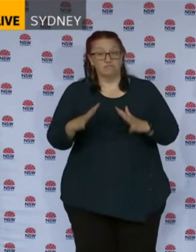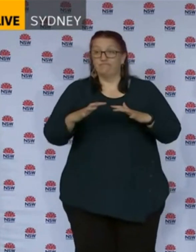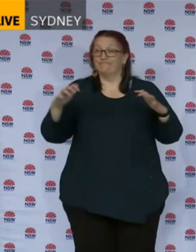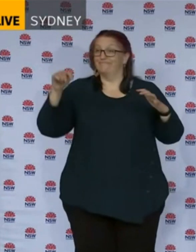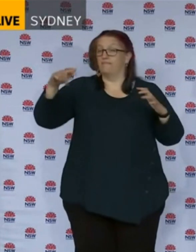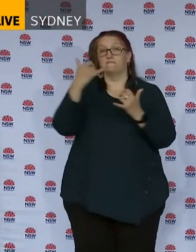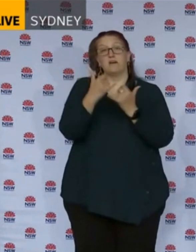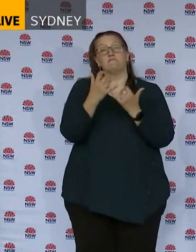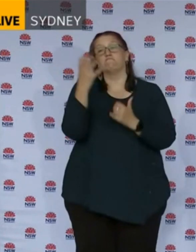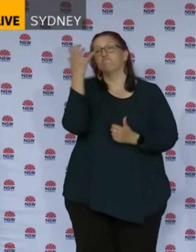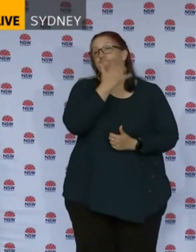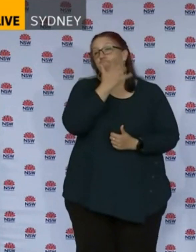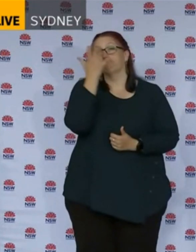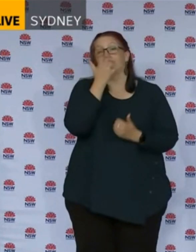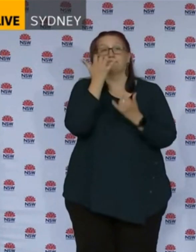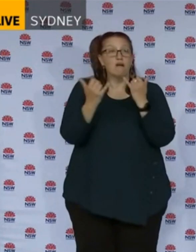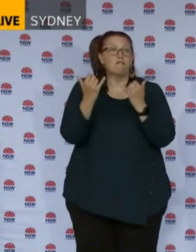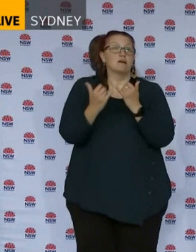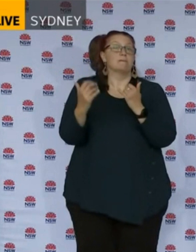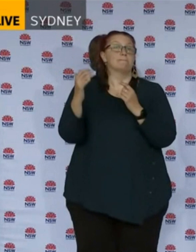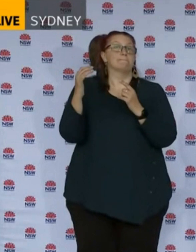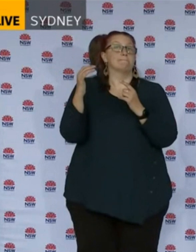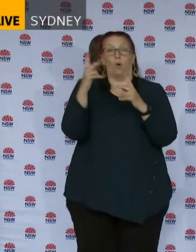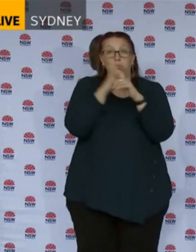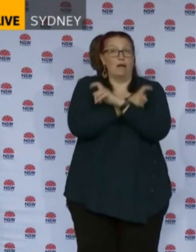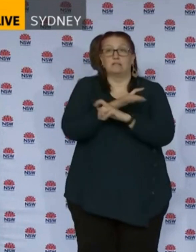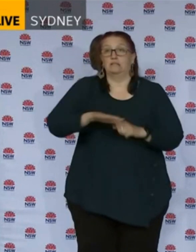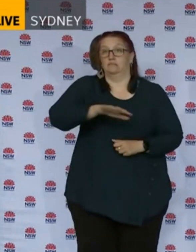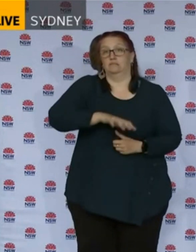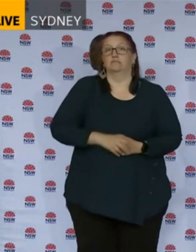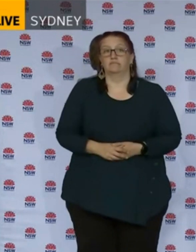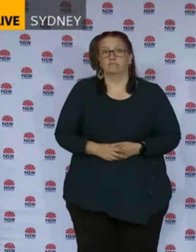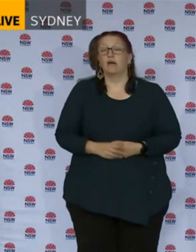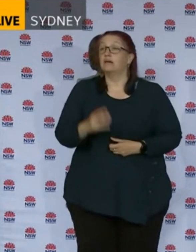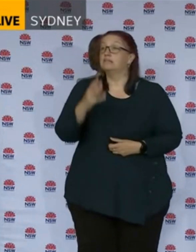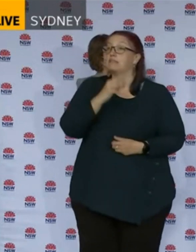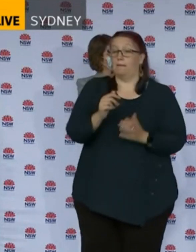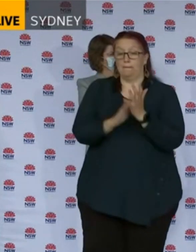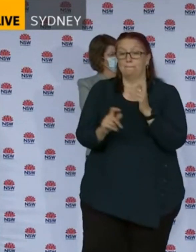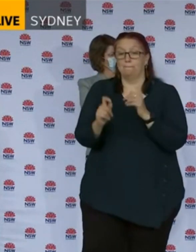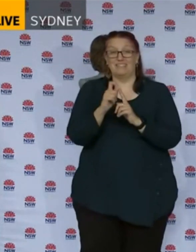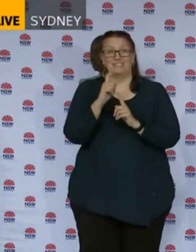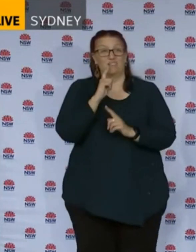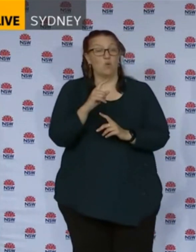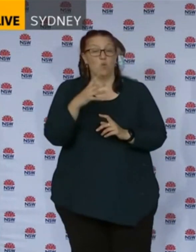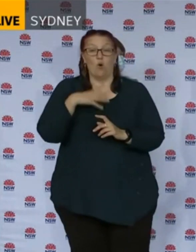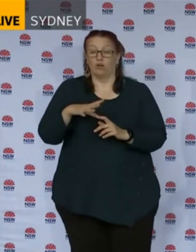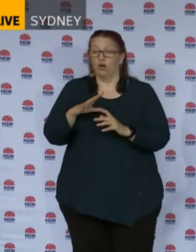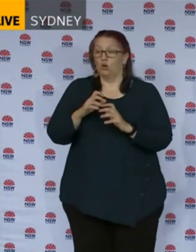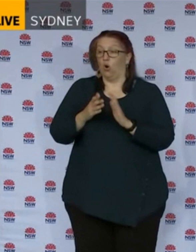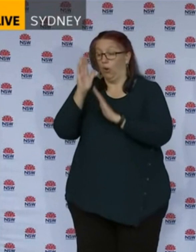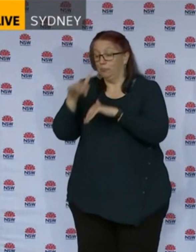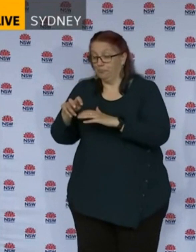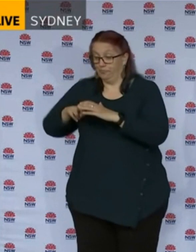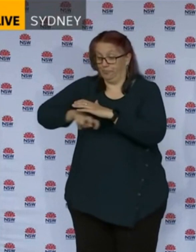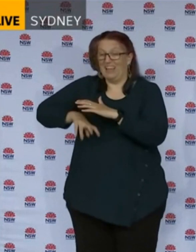to safely isolate in their residences, I actually had a webinar